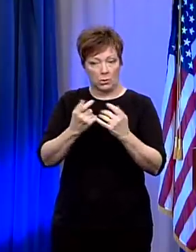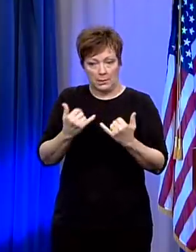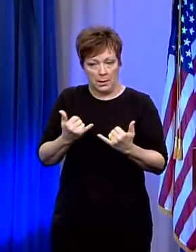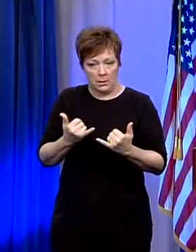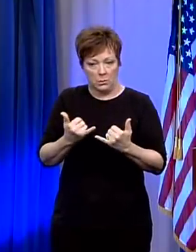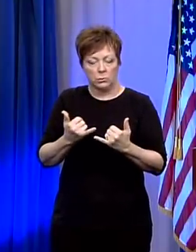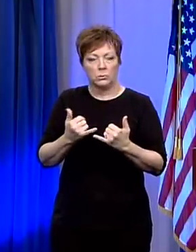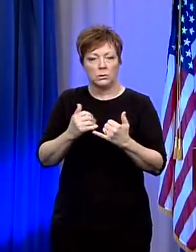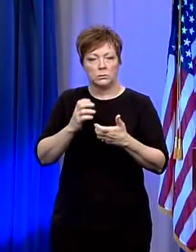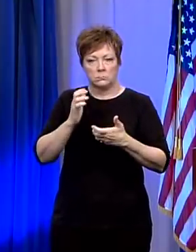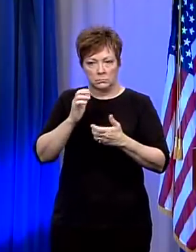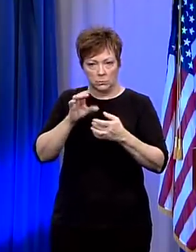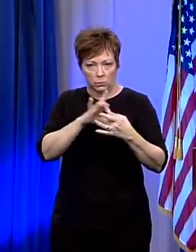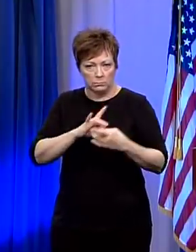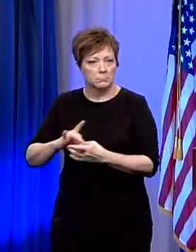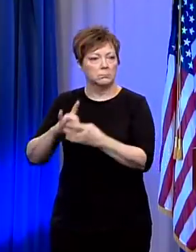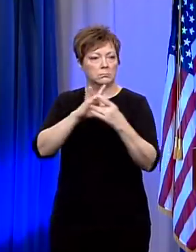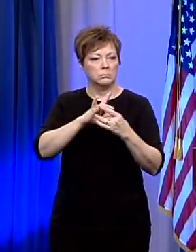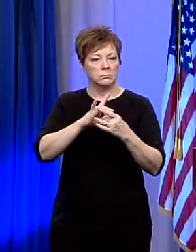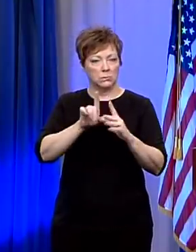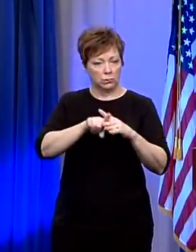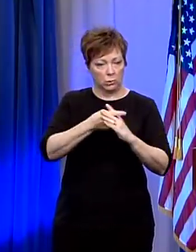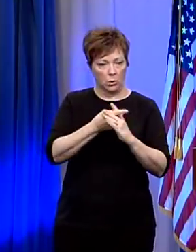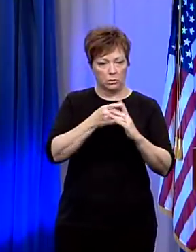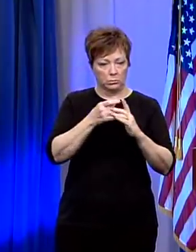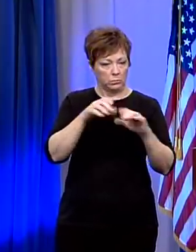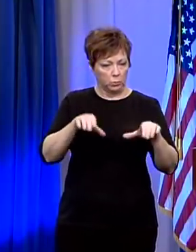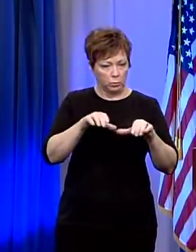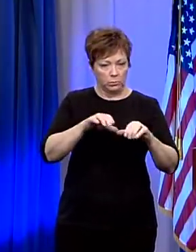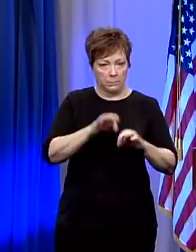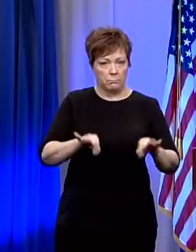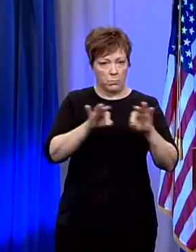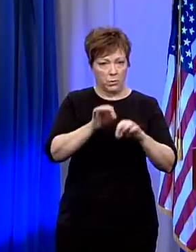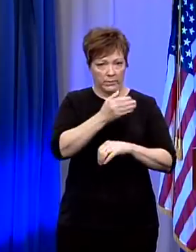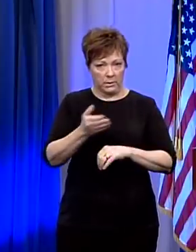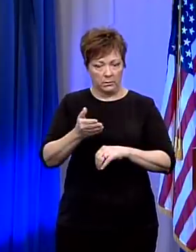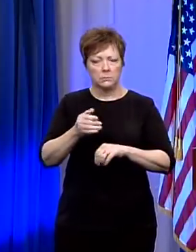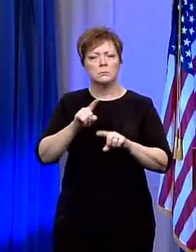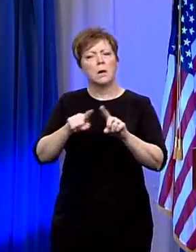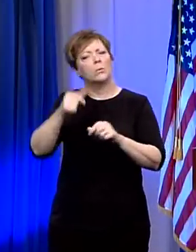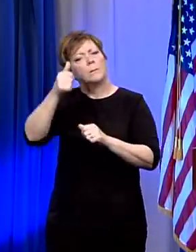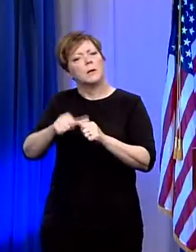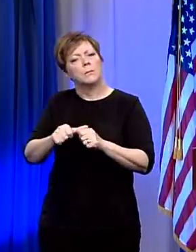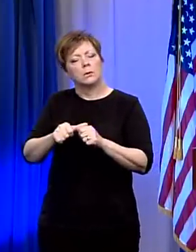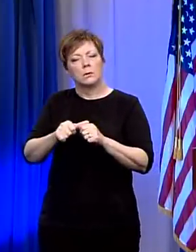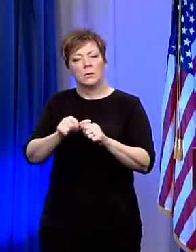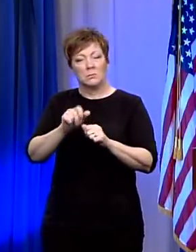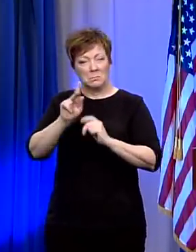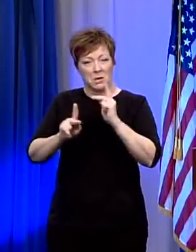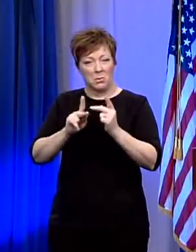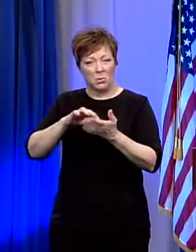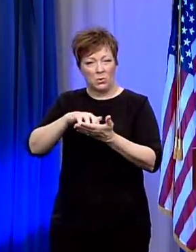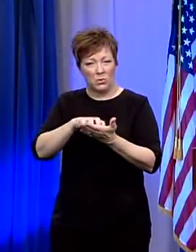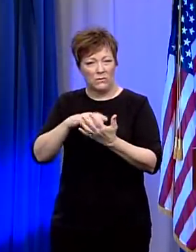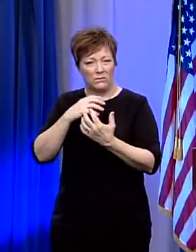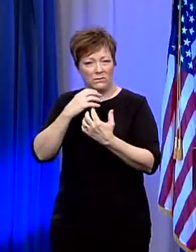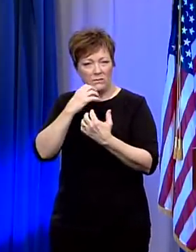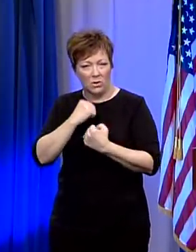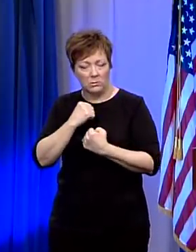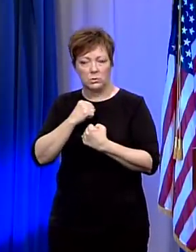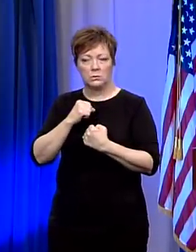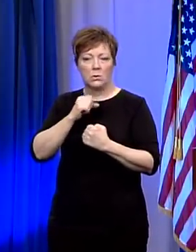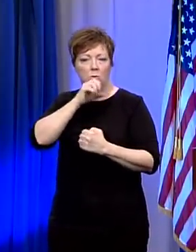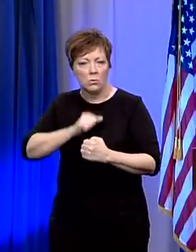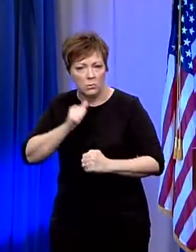and we begin doing those things that we know are important for us to do. Please remember to check on those people who are the most vulnerable. People